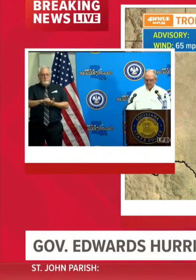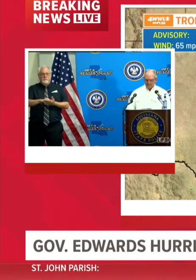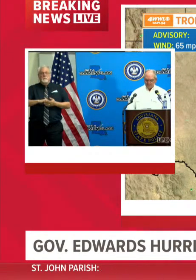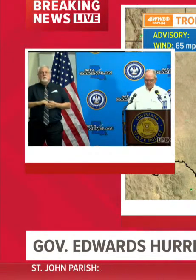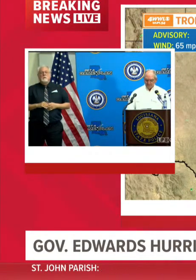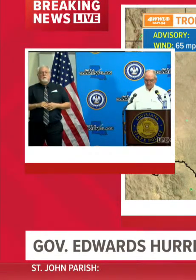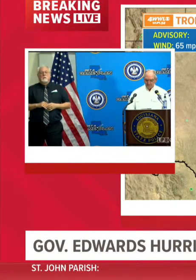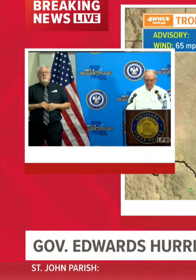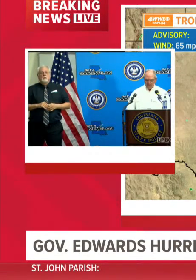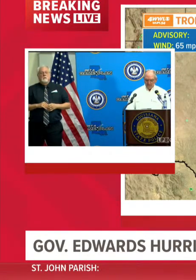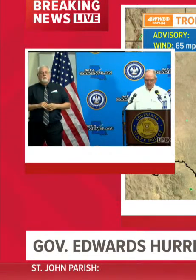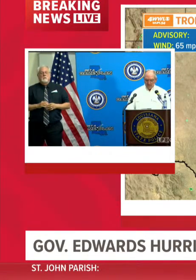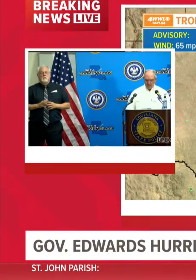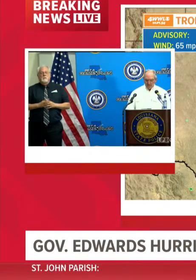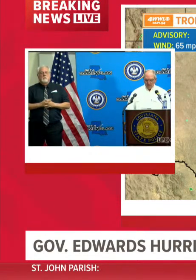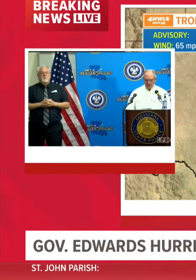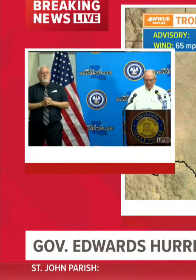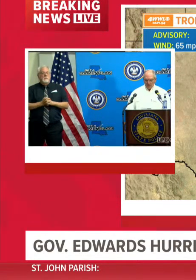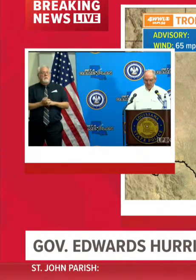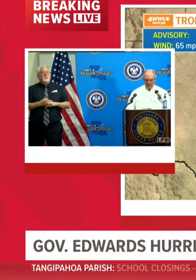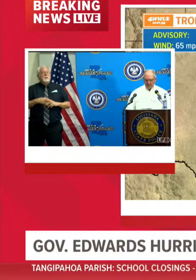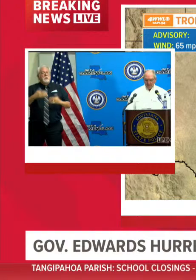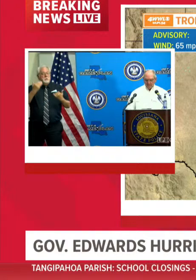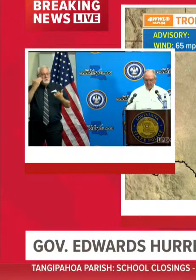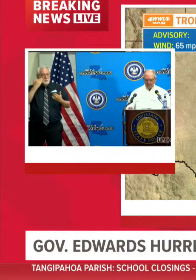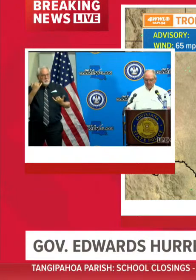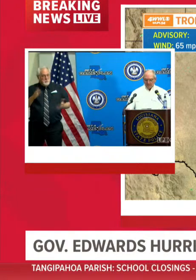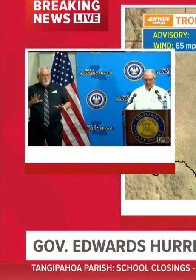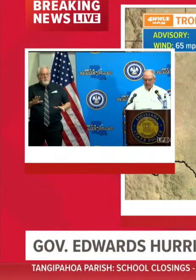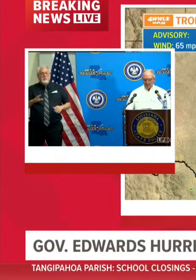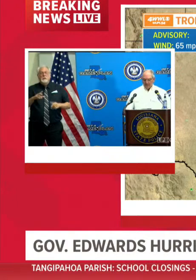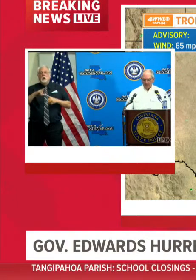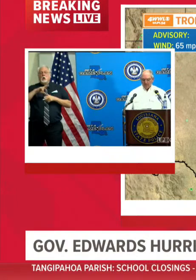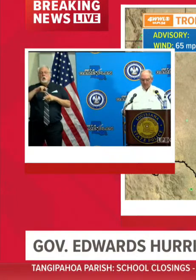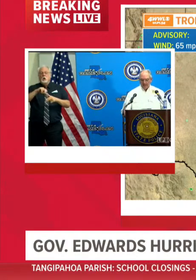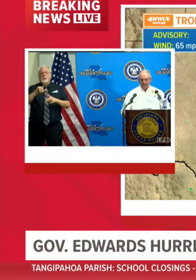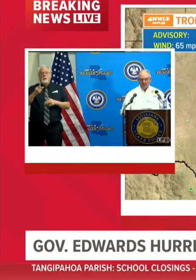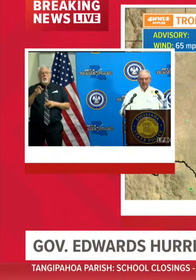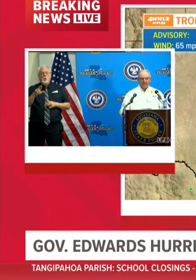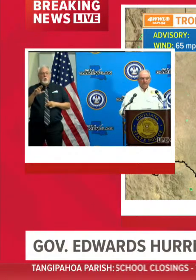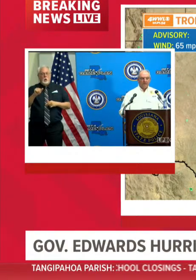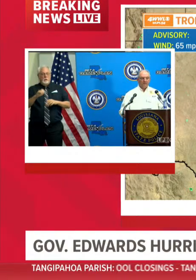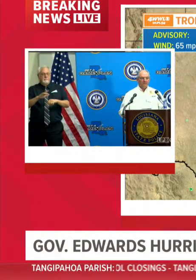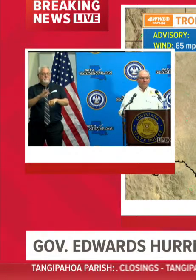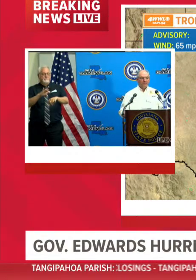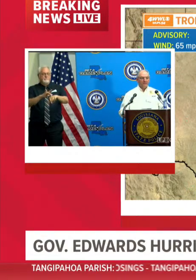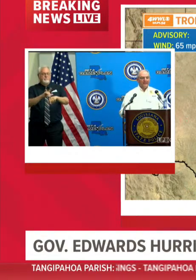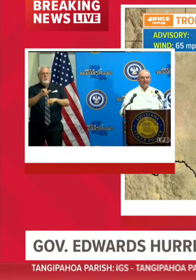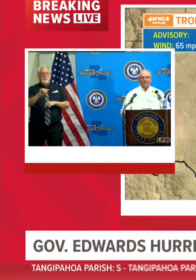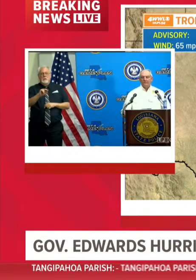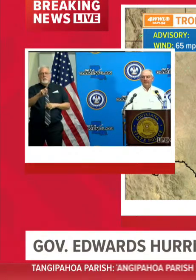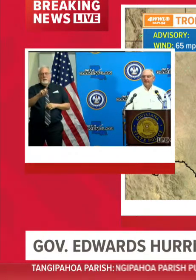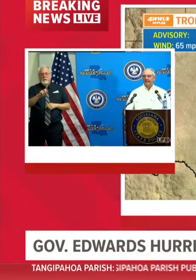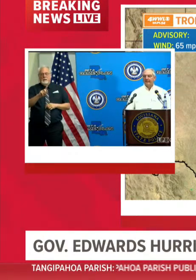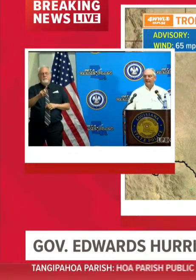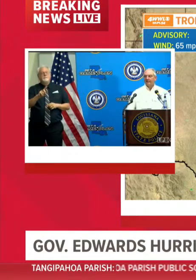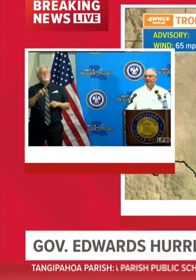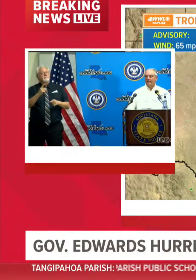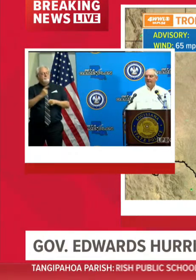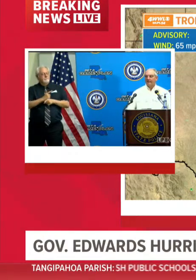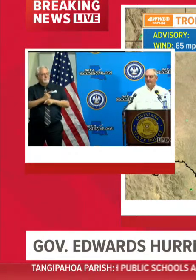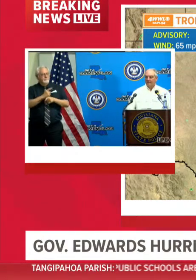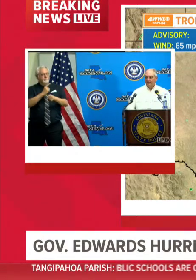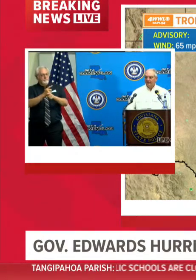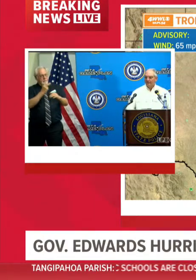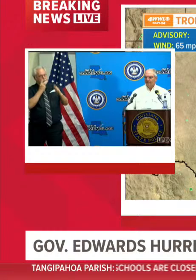well. As you know by now, I'm sure, Hurricane Laura made landfall as predicted last